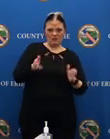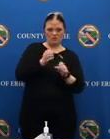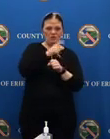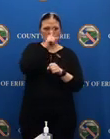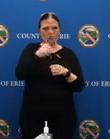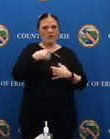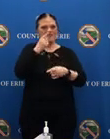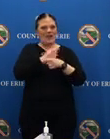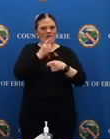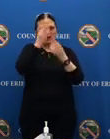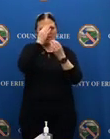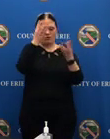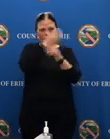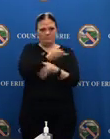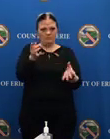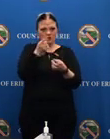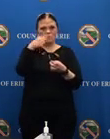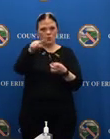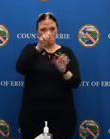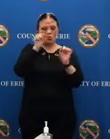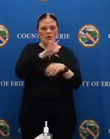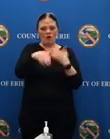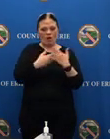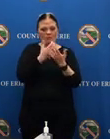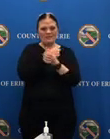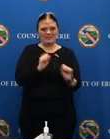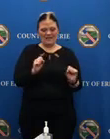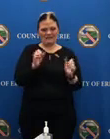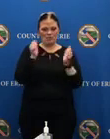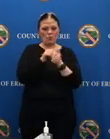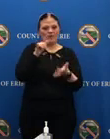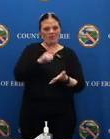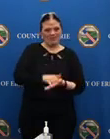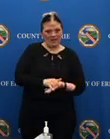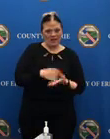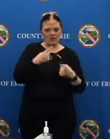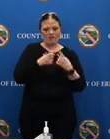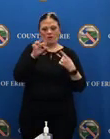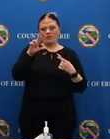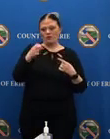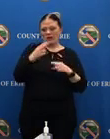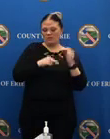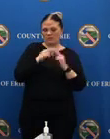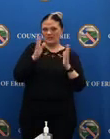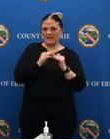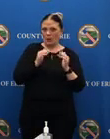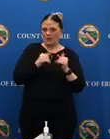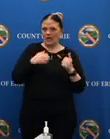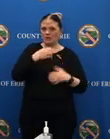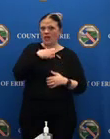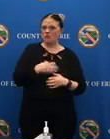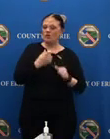accurate information out to you so that you can all be safe. With that, from the Rath Building downtown, I